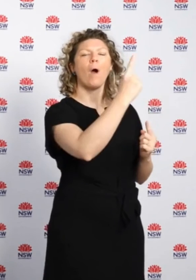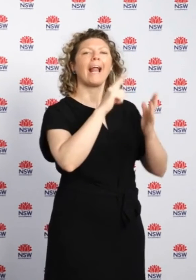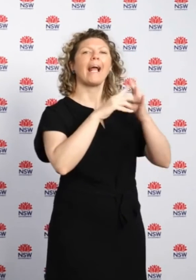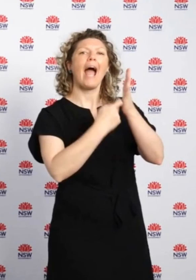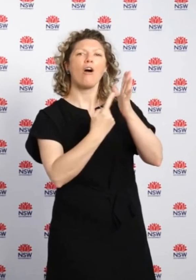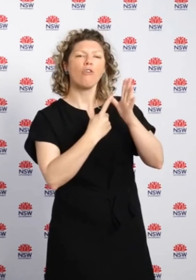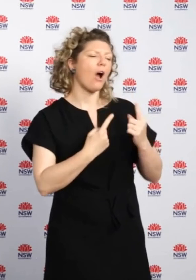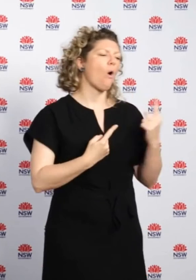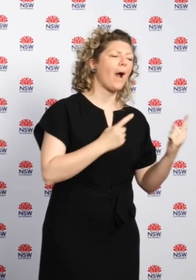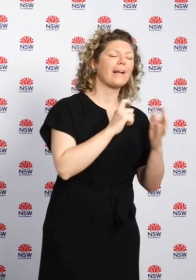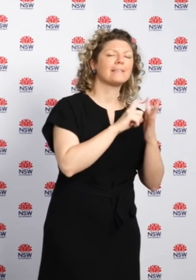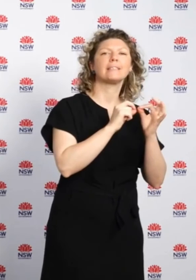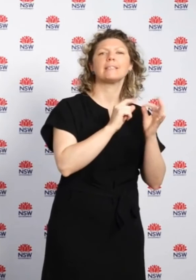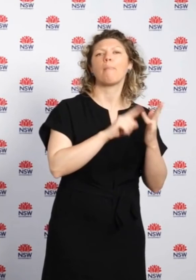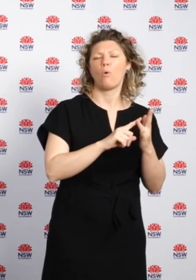and Dubbo.